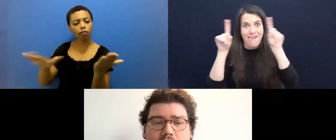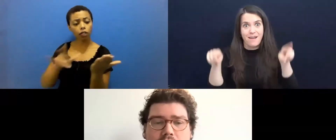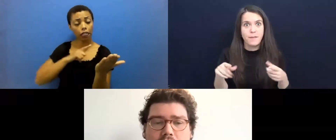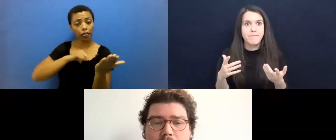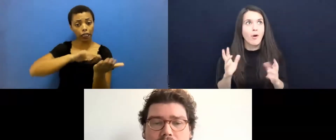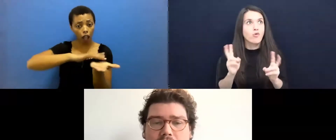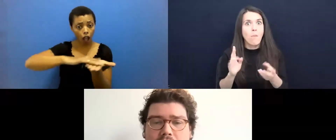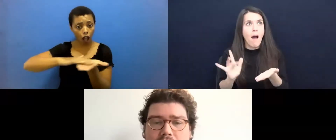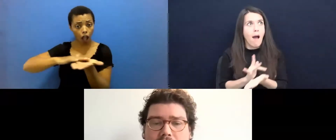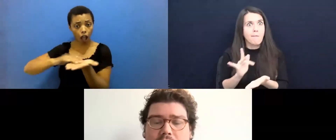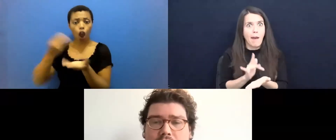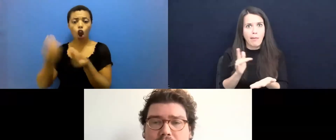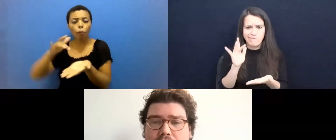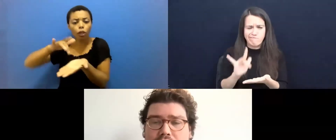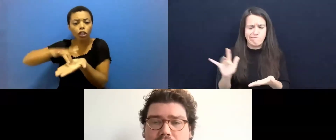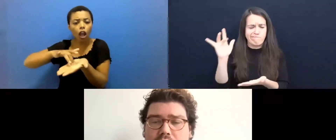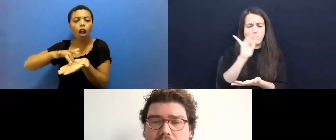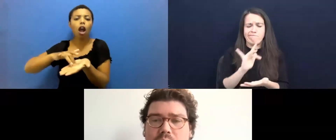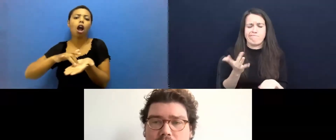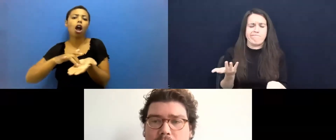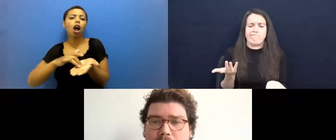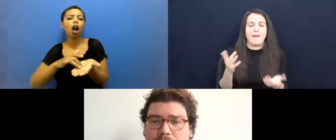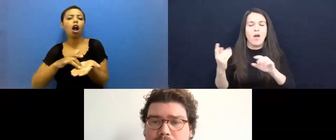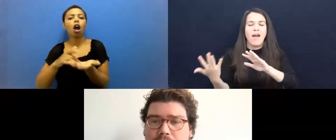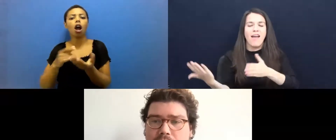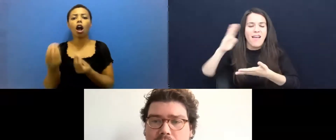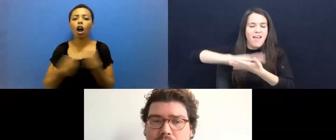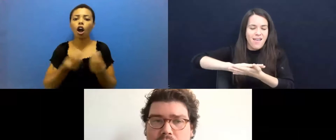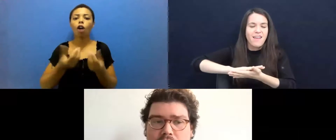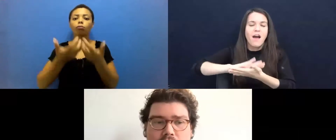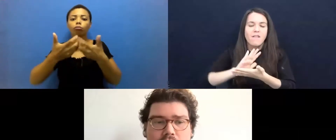screen by tactile explorations.